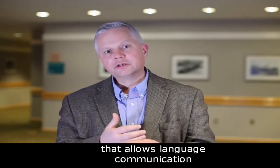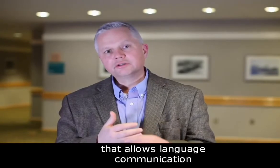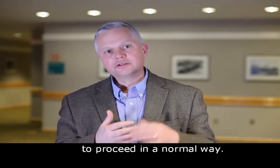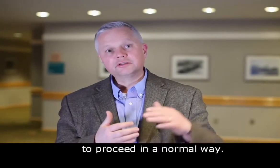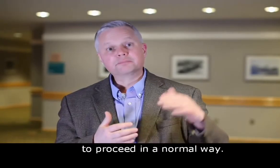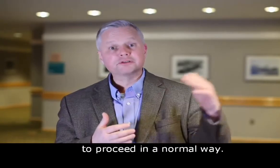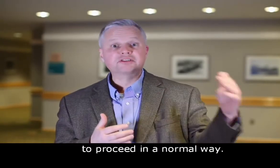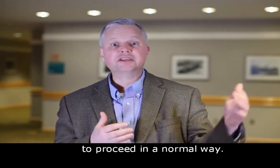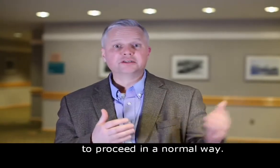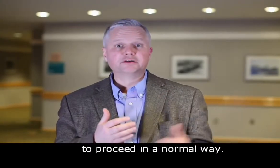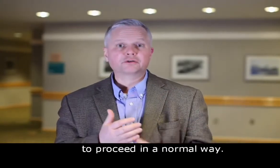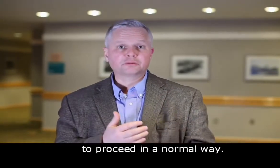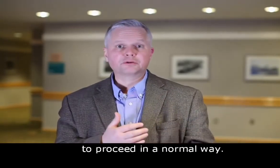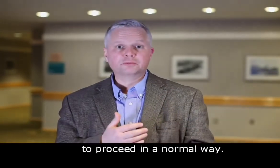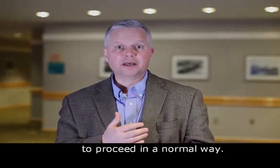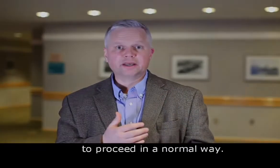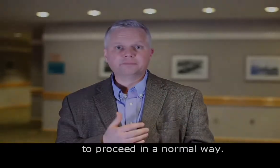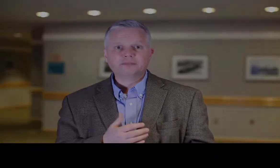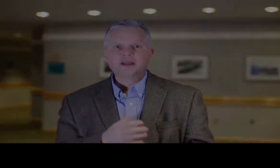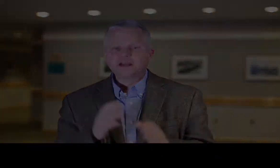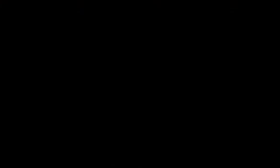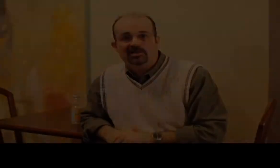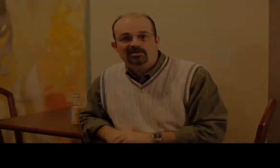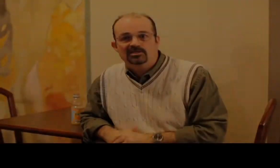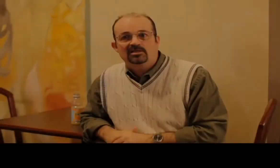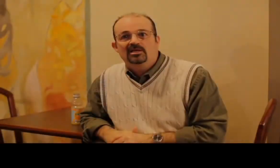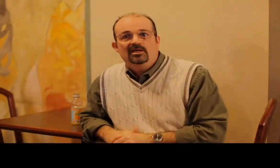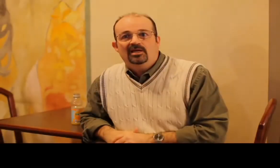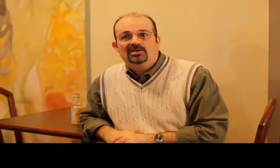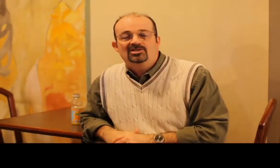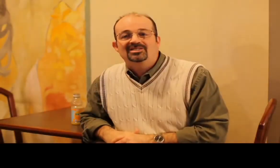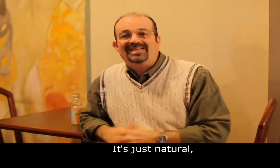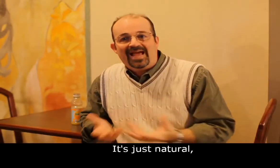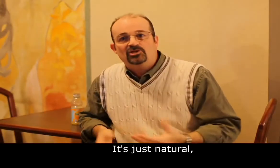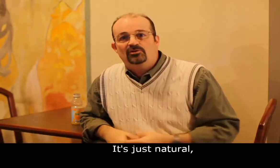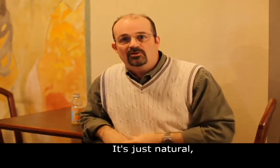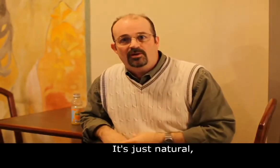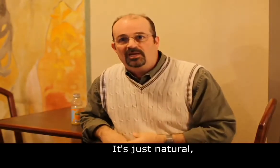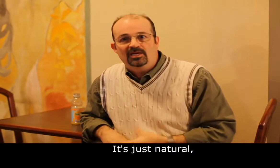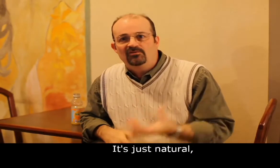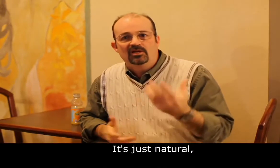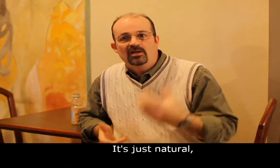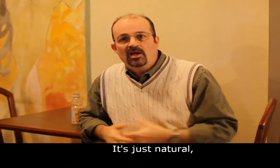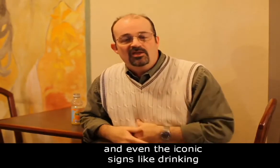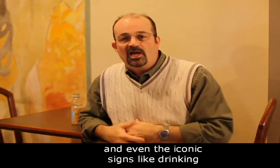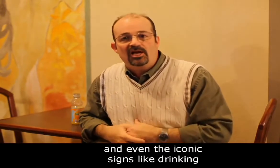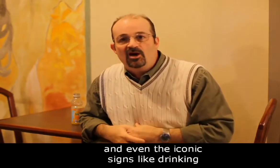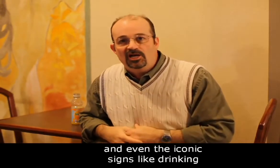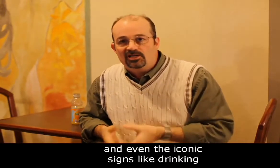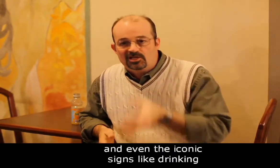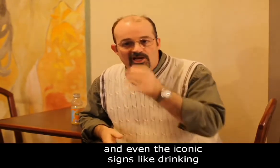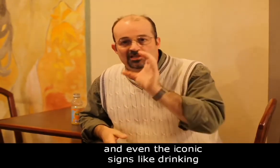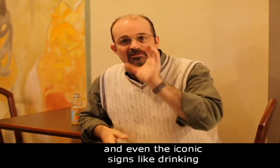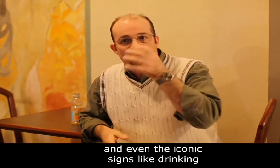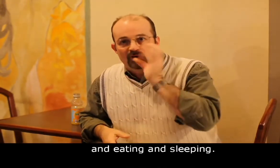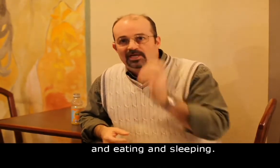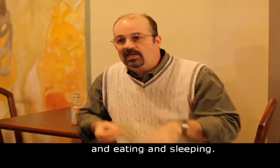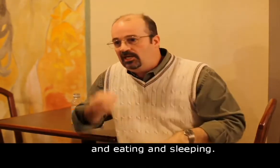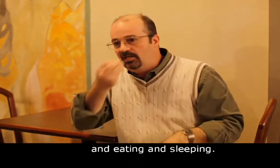to proceed in a normal way. It's just natural. I mean, even the iconic signs of drinking and